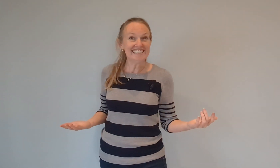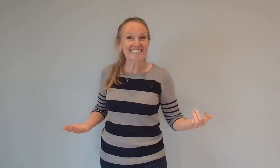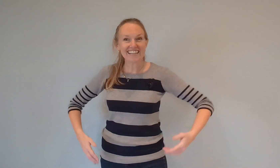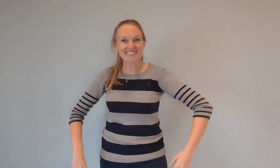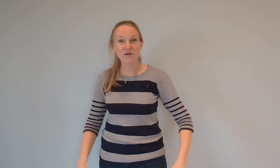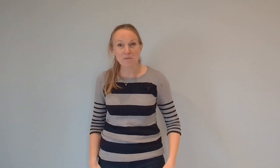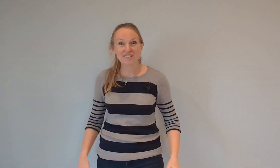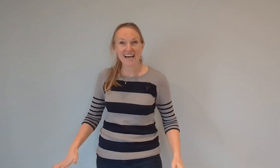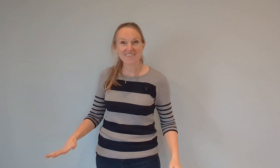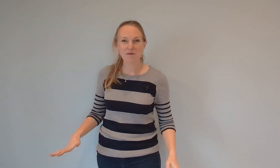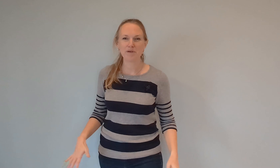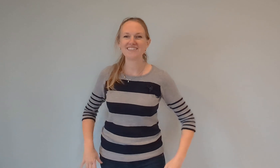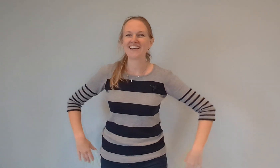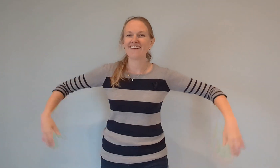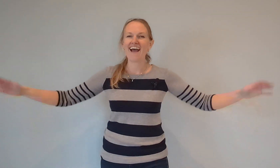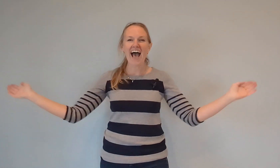Okay, let's do it one more time, then we'll put it together.